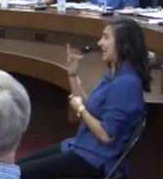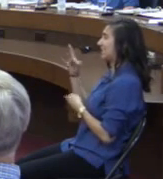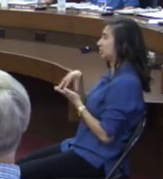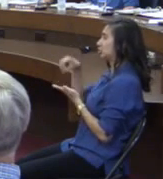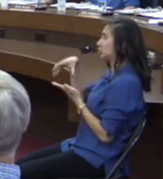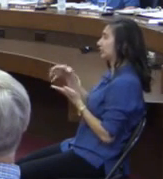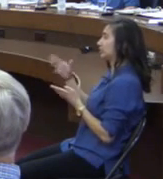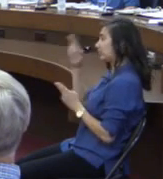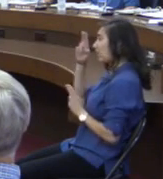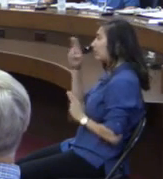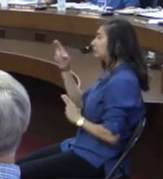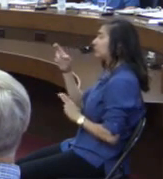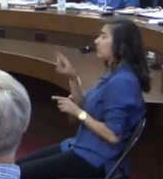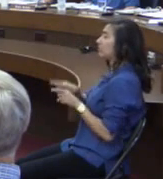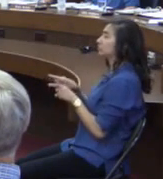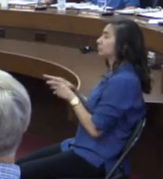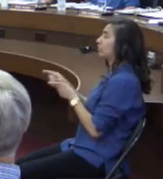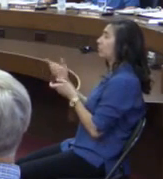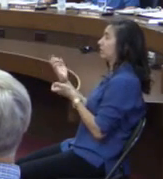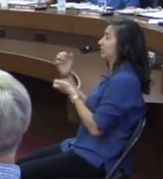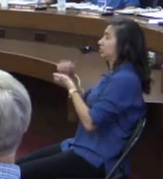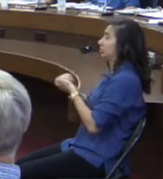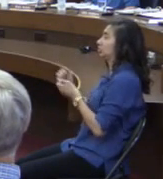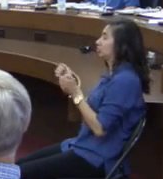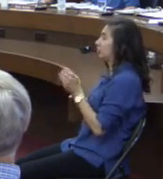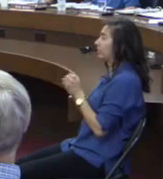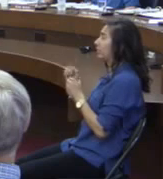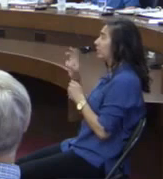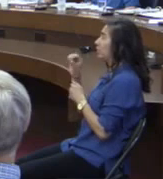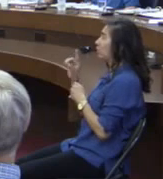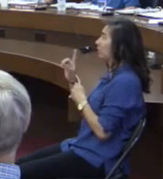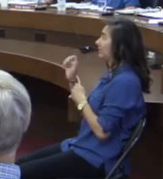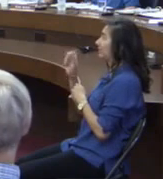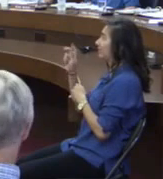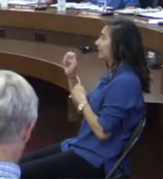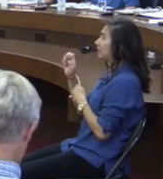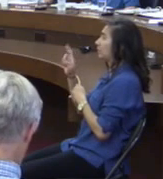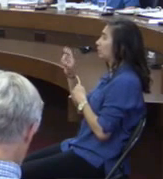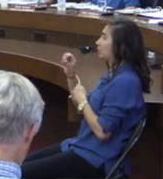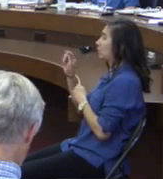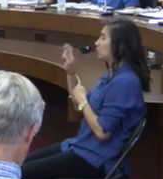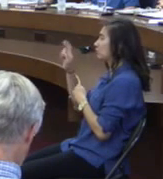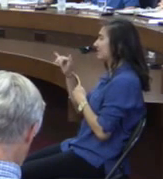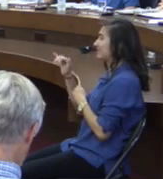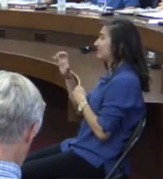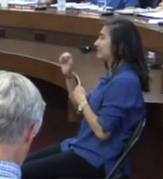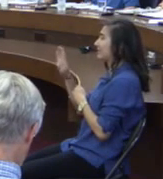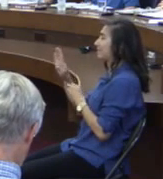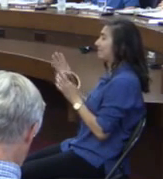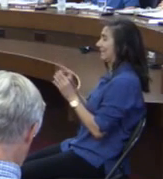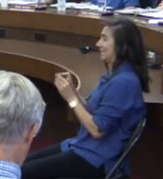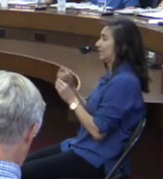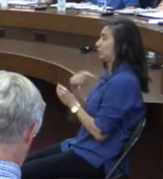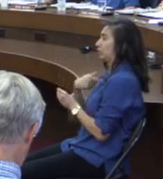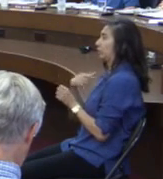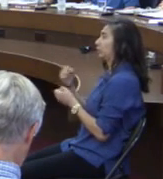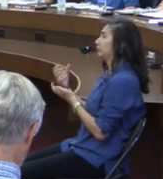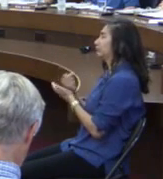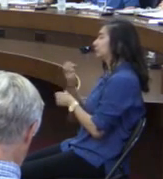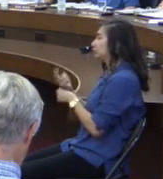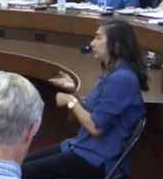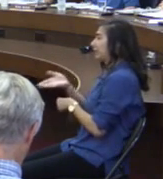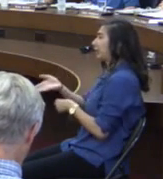honored, and it was in conjunction with a Woodlake Rotary Club meeting, and so we were able to utilize their venue and